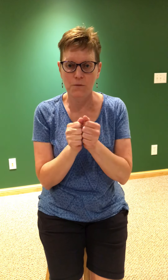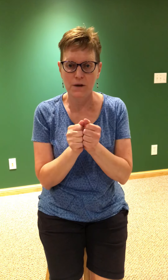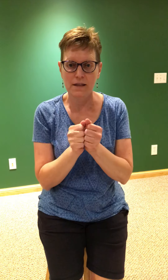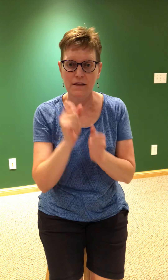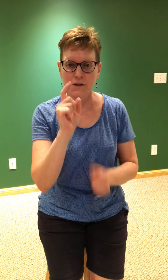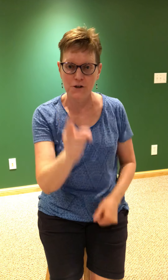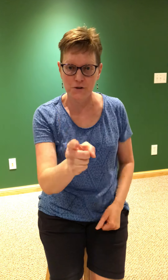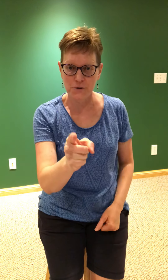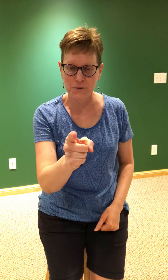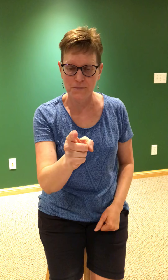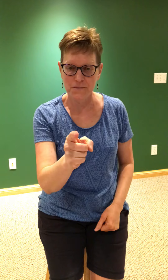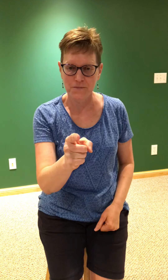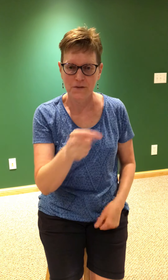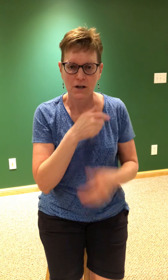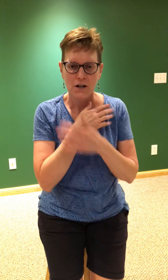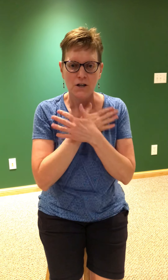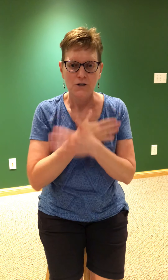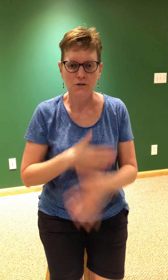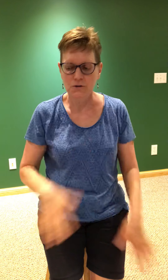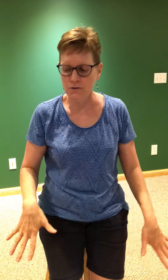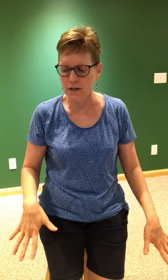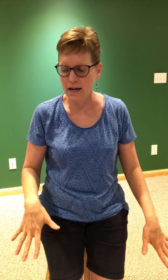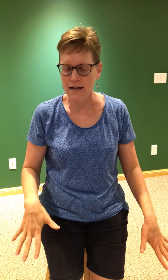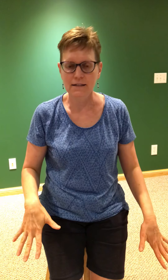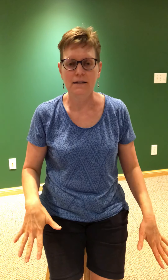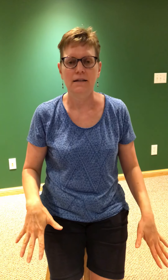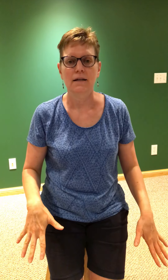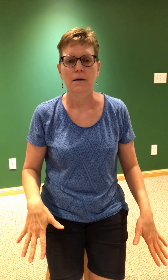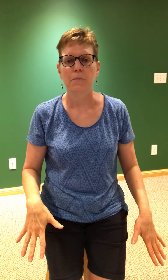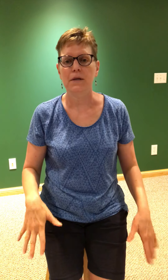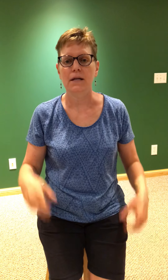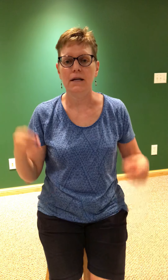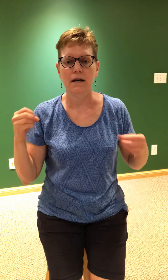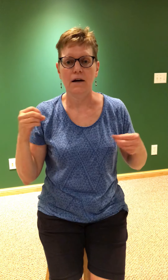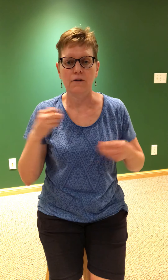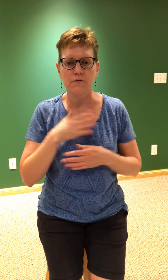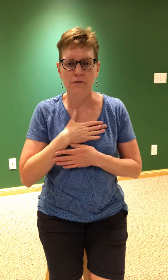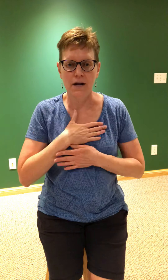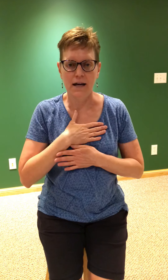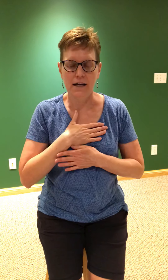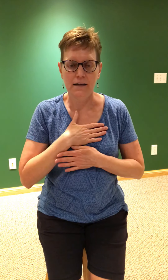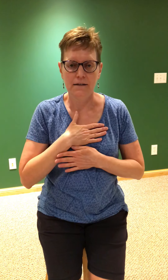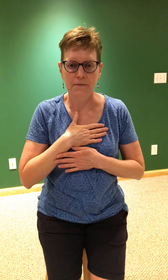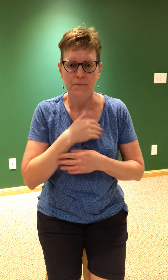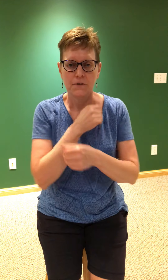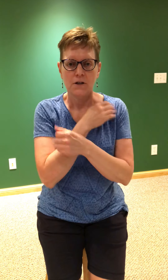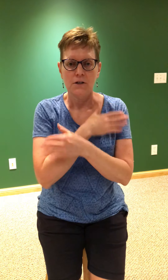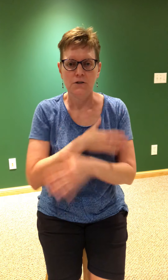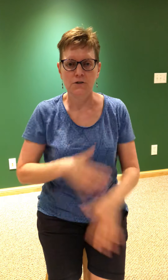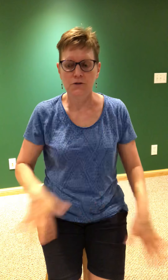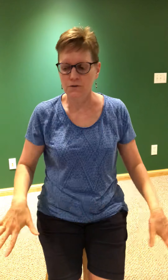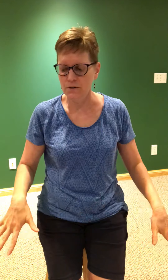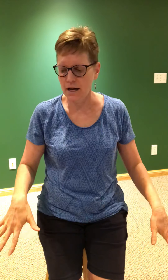with you. Do not be afraid. Do